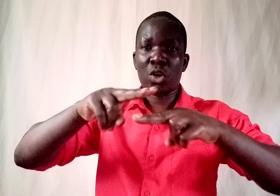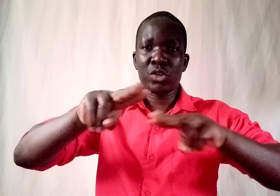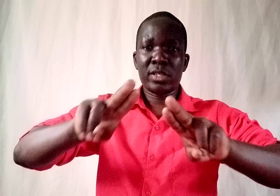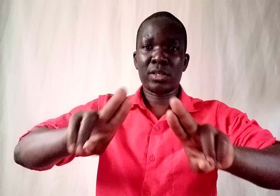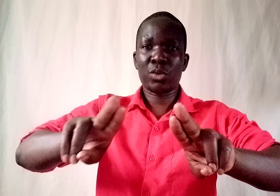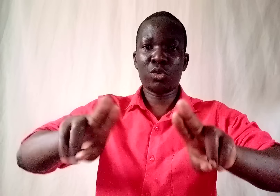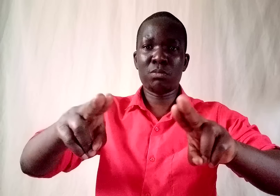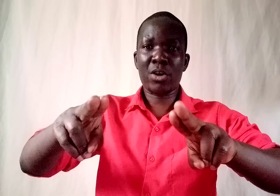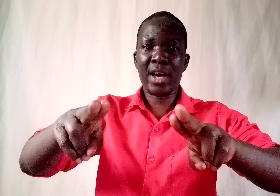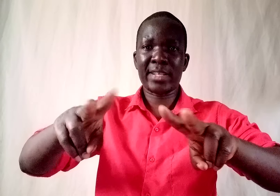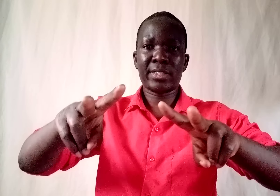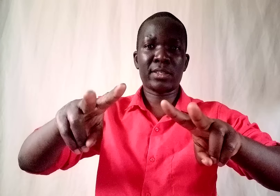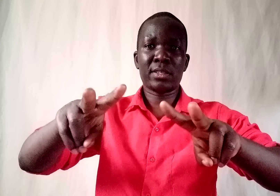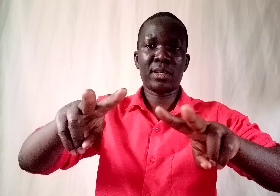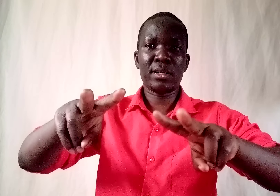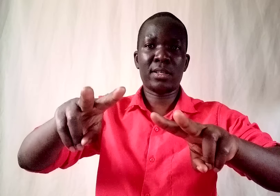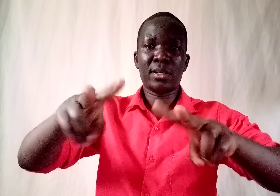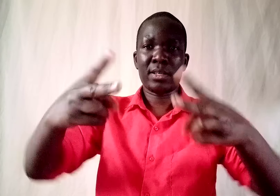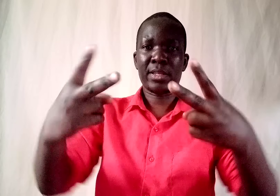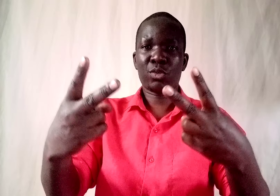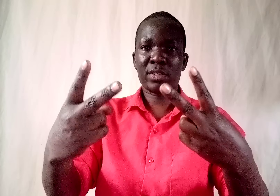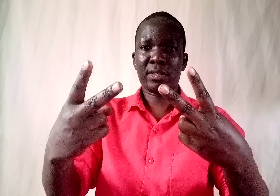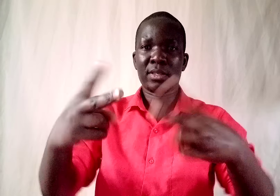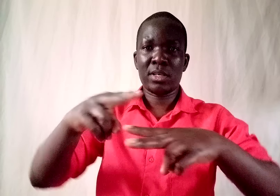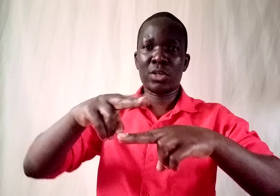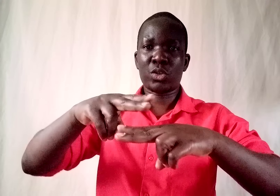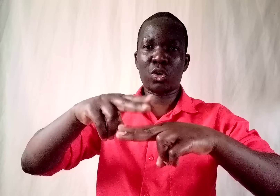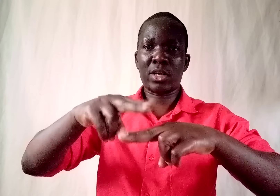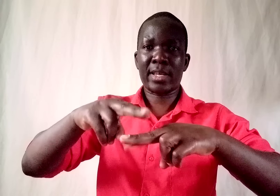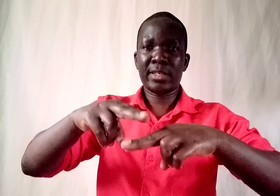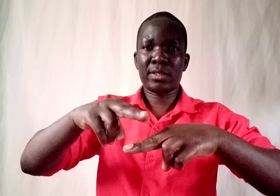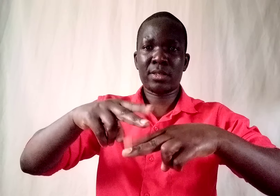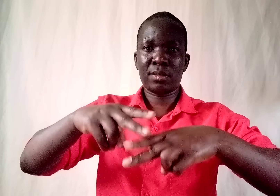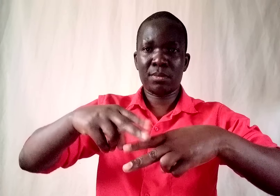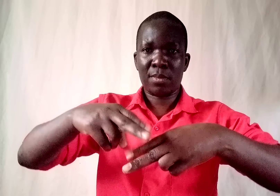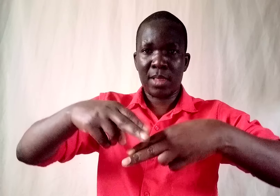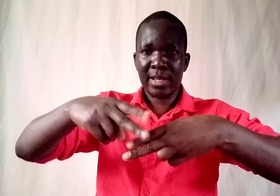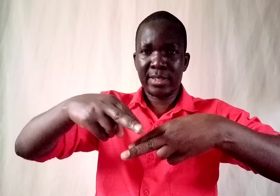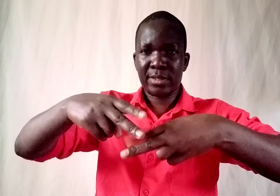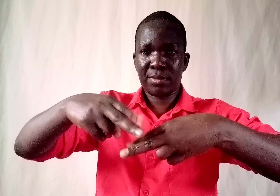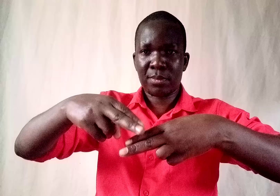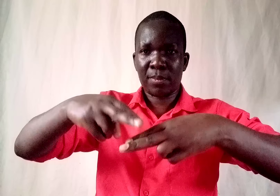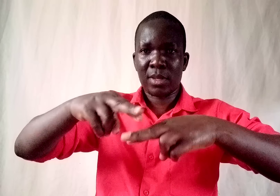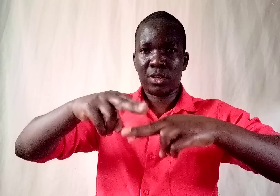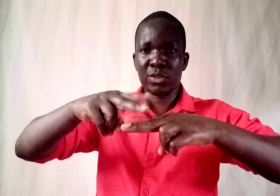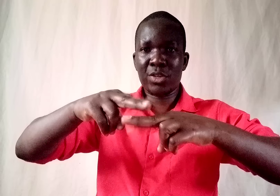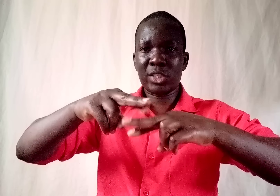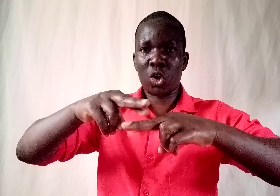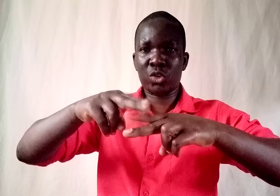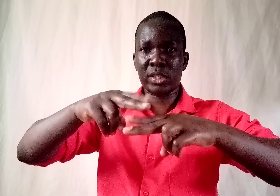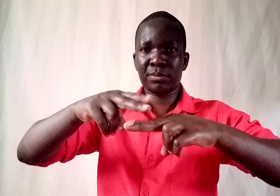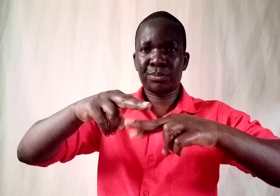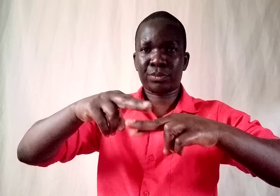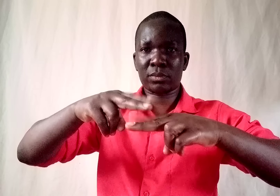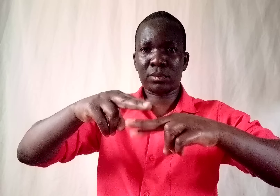Salt. Use both hands. These ones. So like this. So this salt.